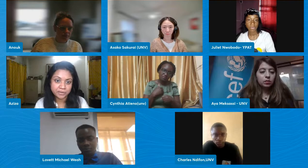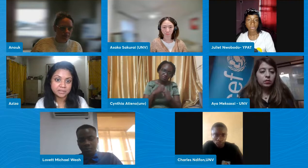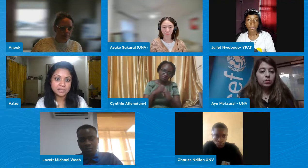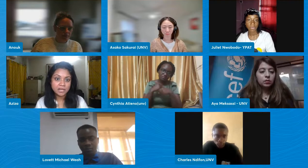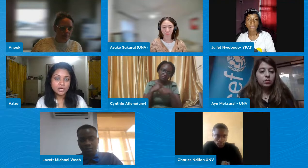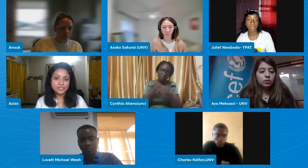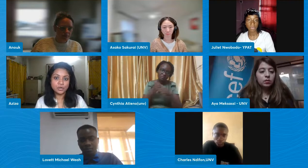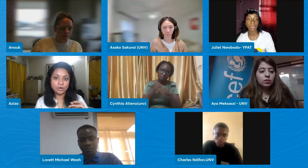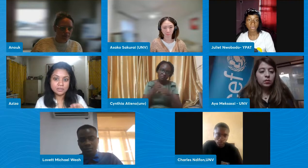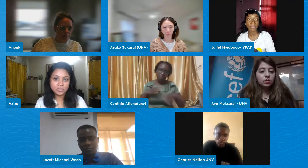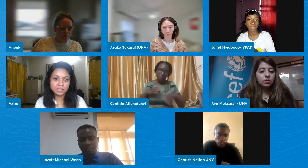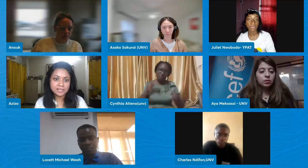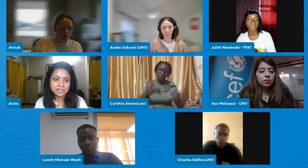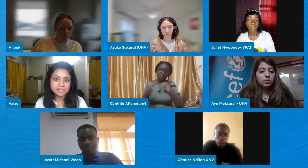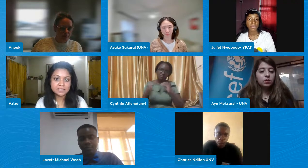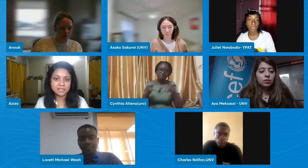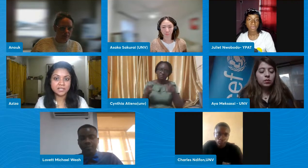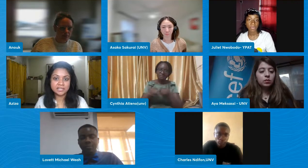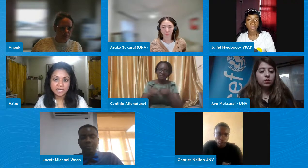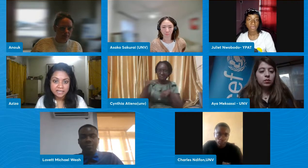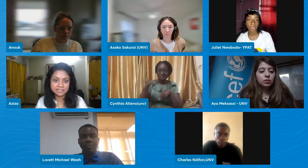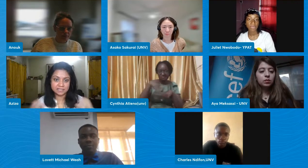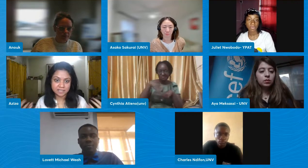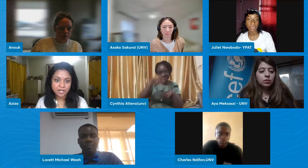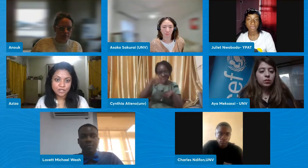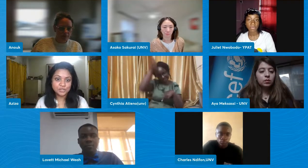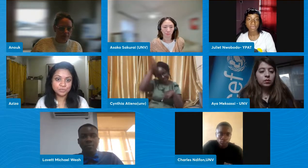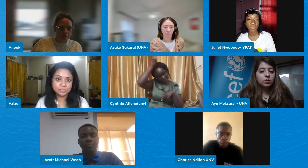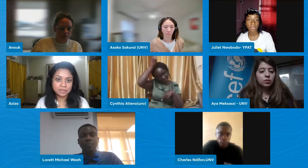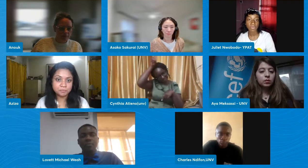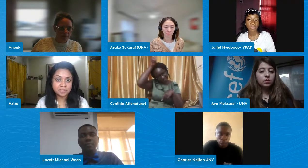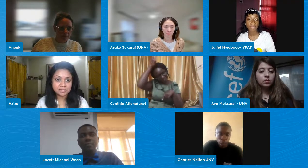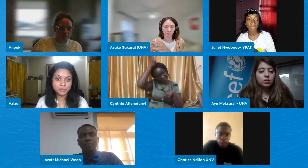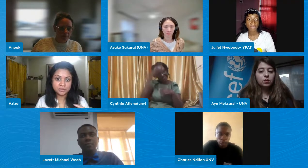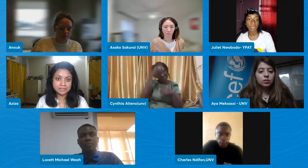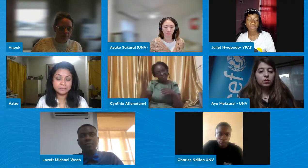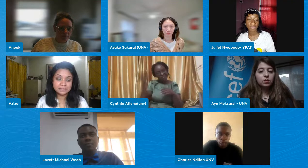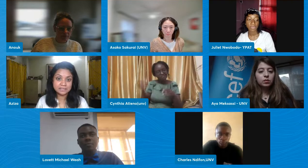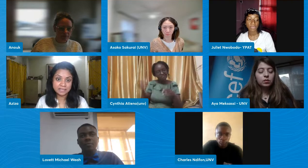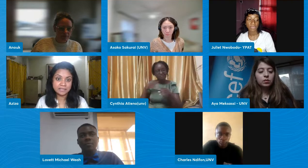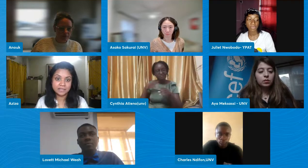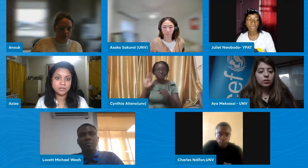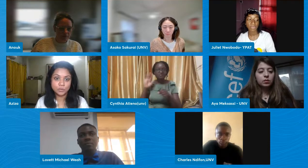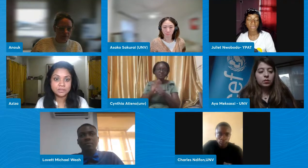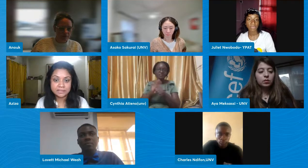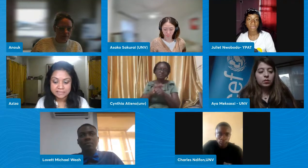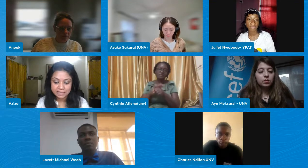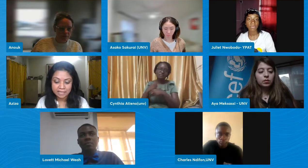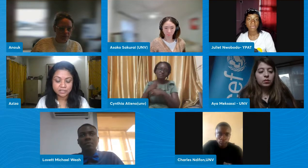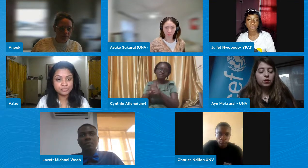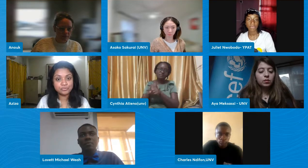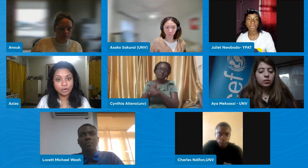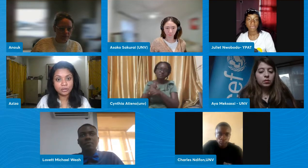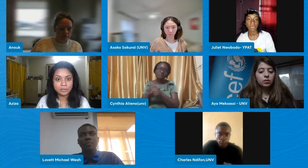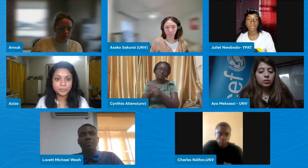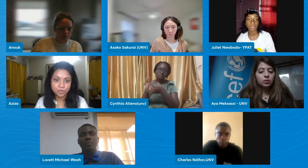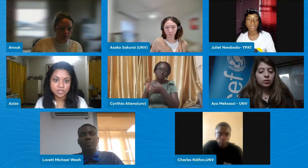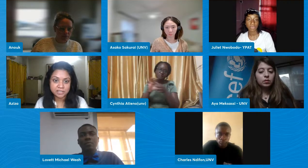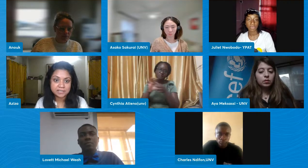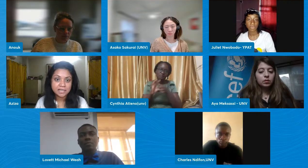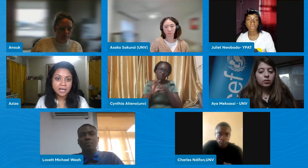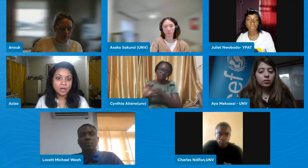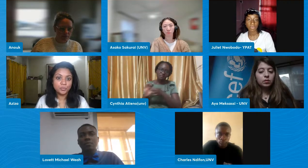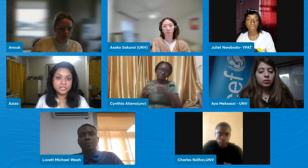rural areas. So all the organizations are connected to the persons with disabilities in their locality. And through all